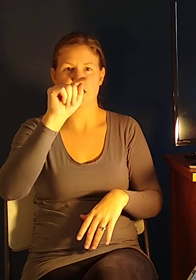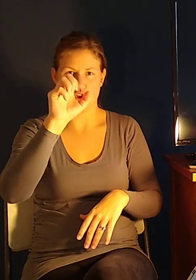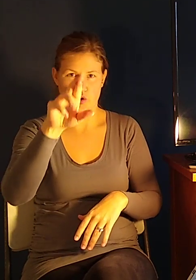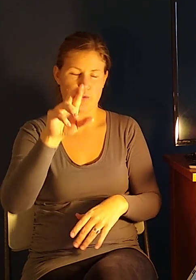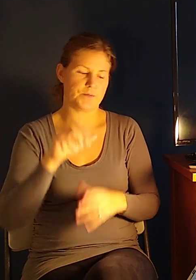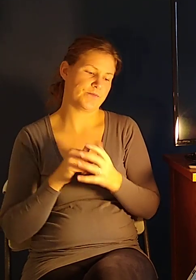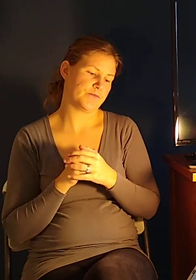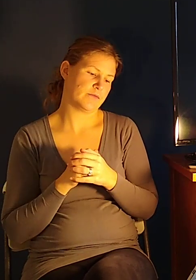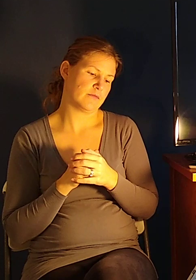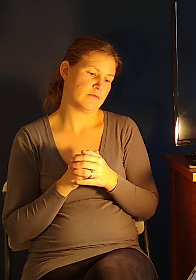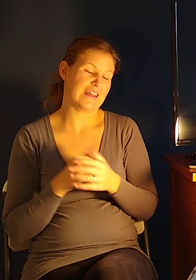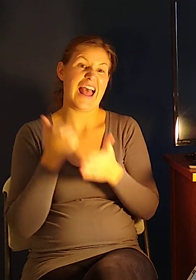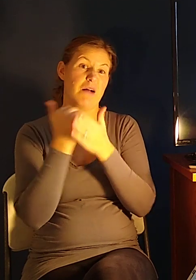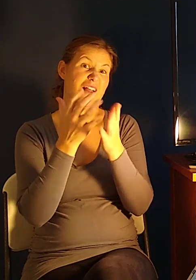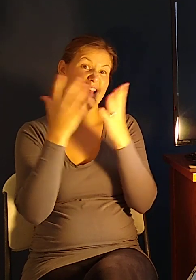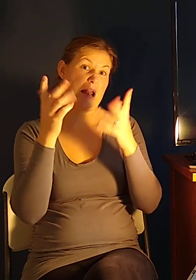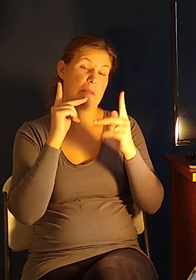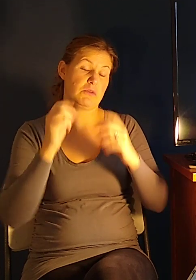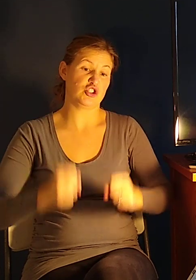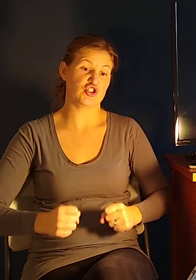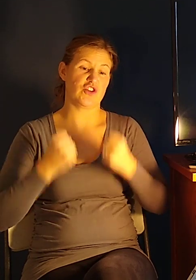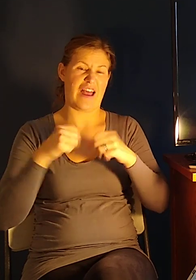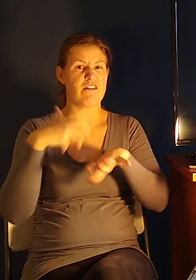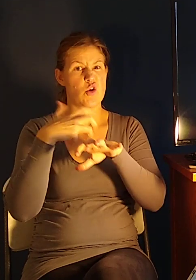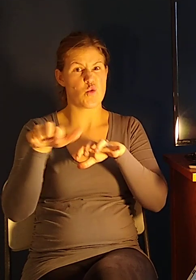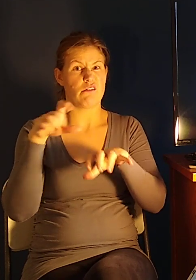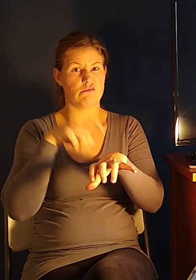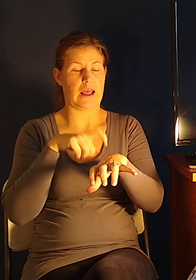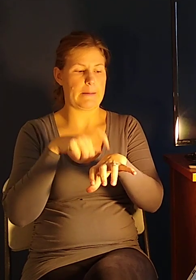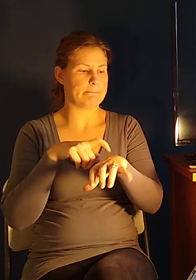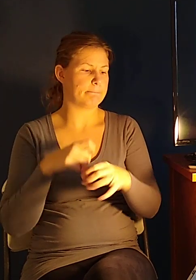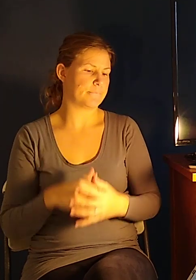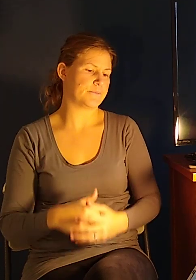It helped a lot of people to survive a very rough time.